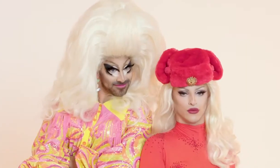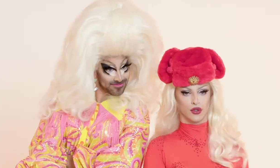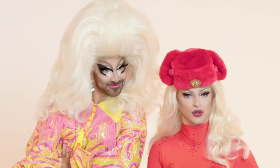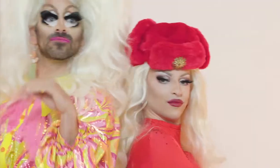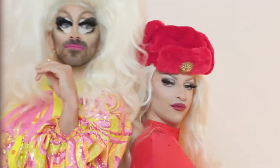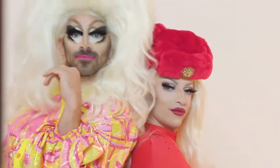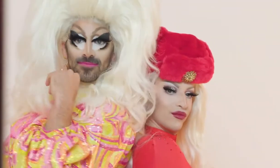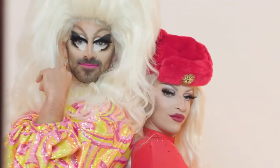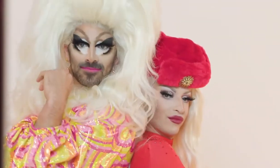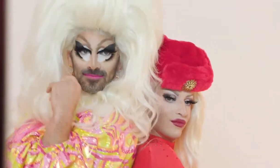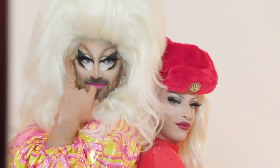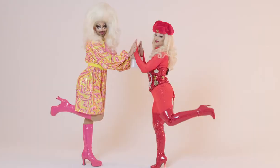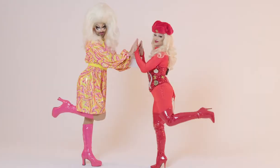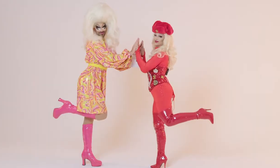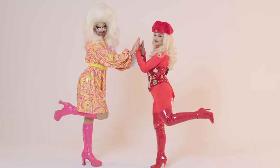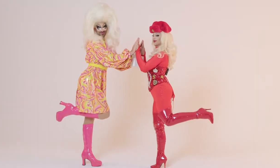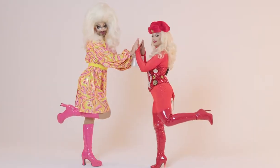blah blah blah blah. Katya and Trixie.